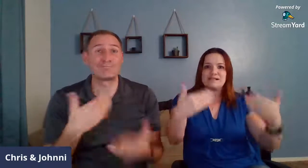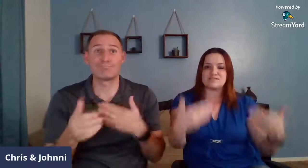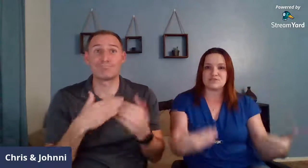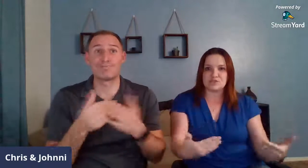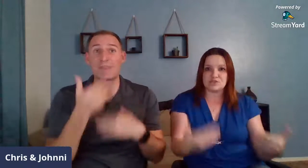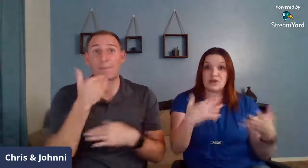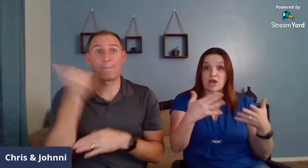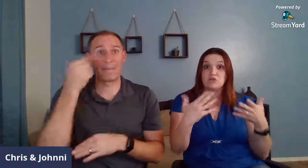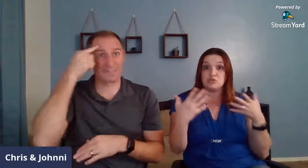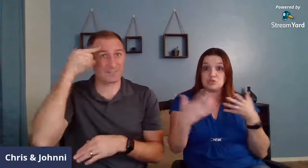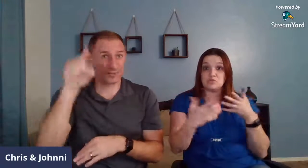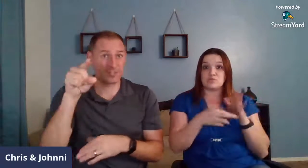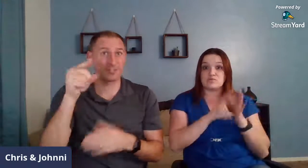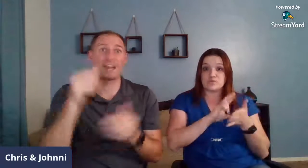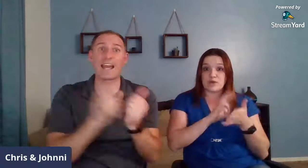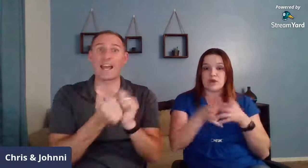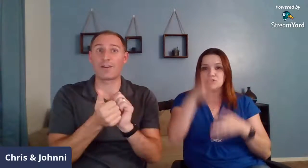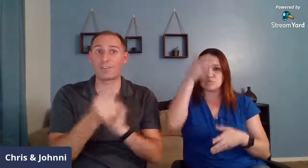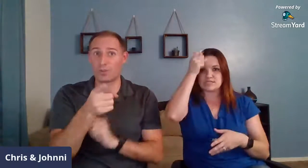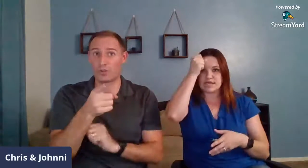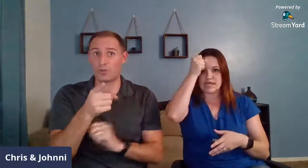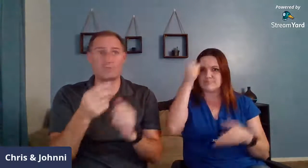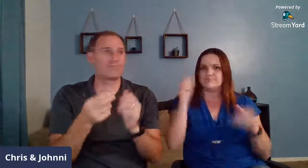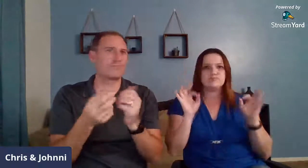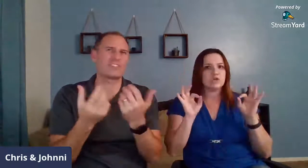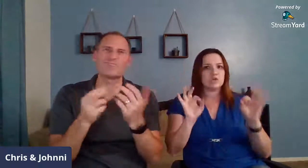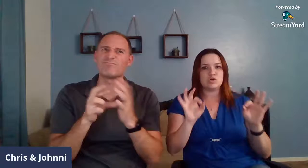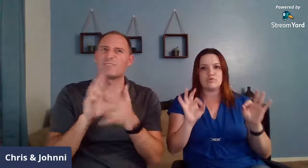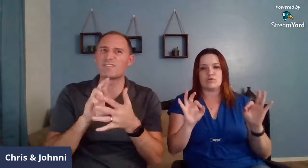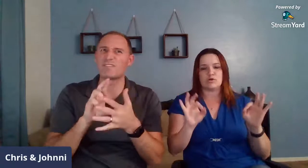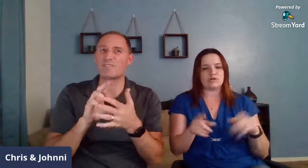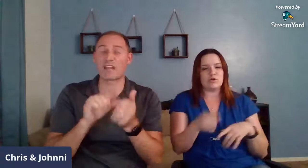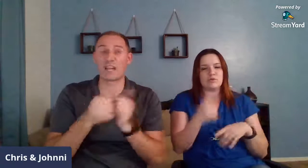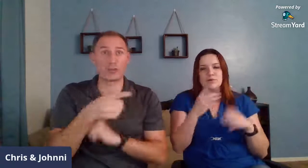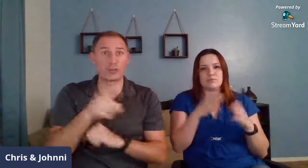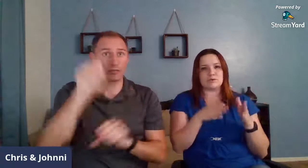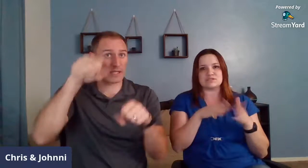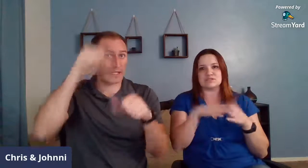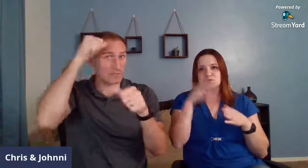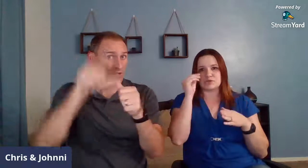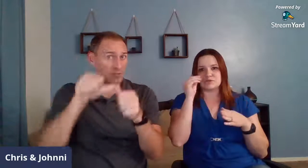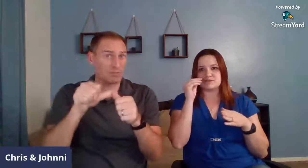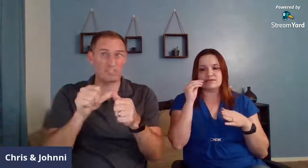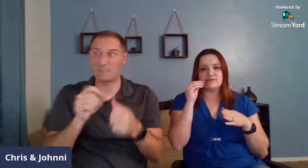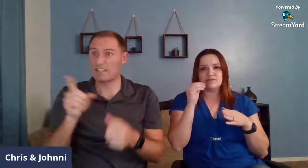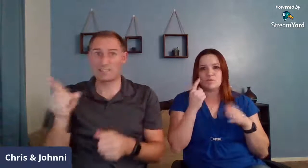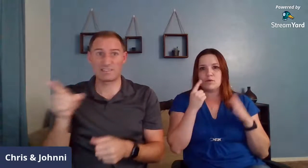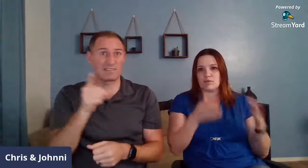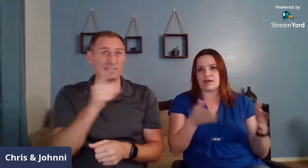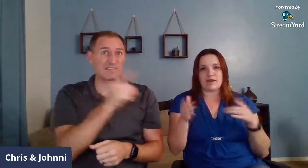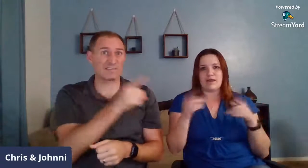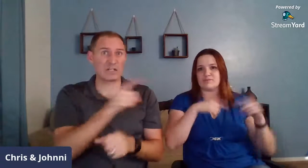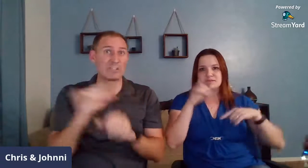best for you, how you review, how you retain, go for it. No one person learns one way.